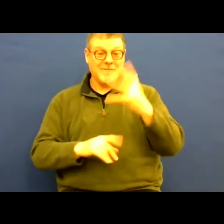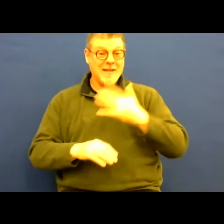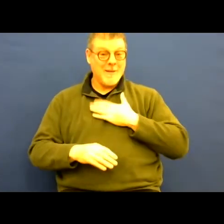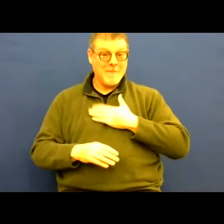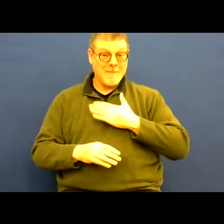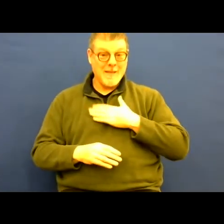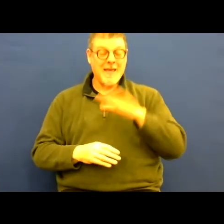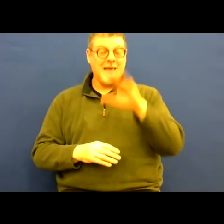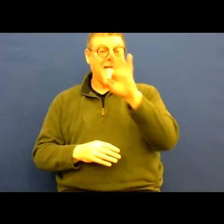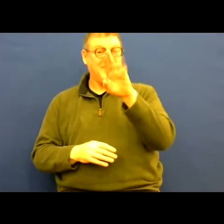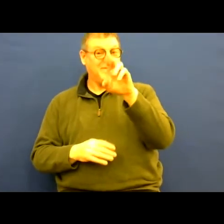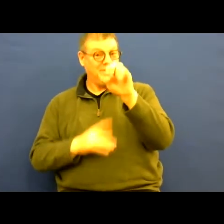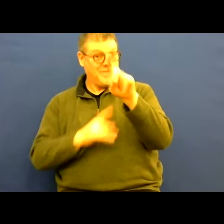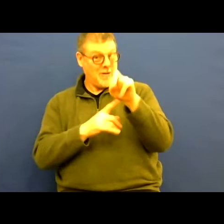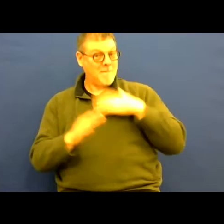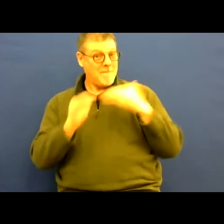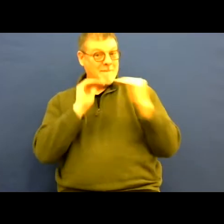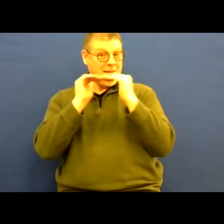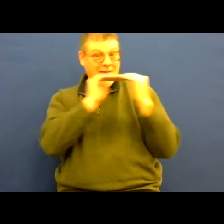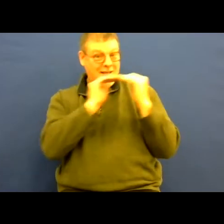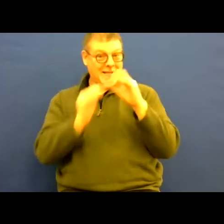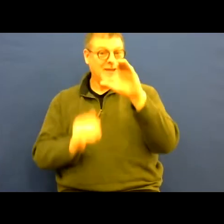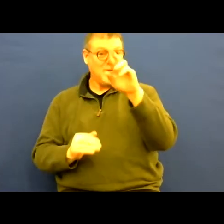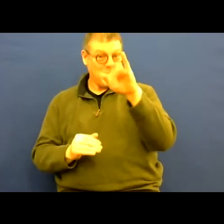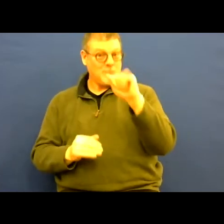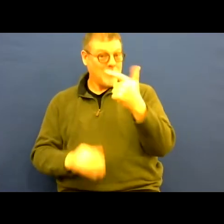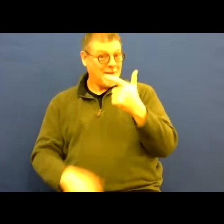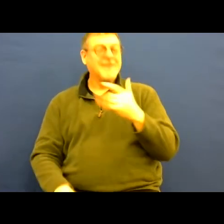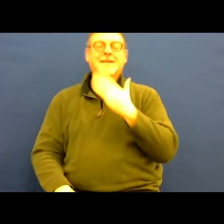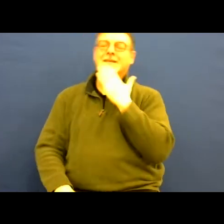Craig Eckert as well. And Craig.